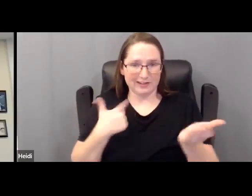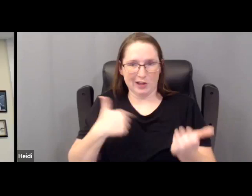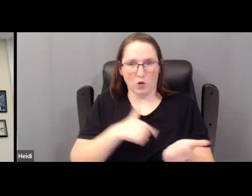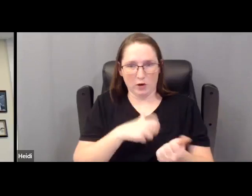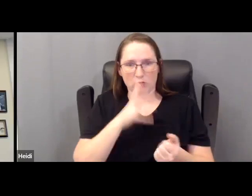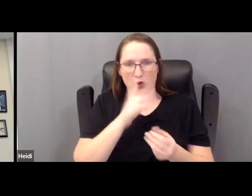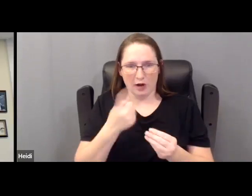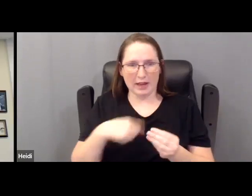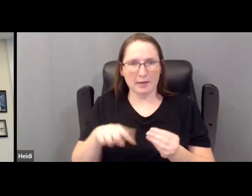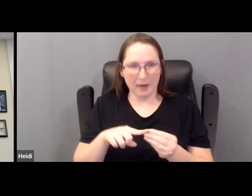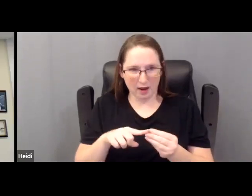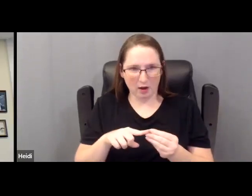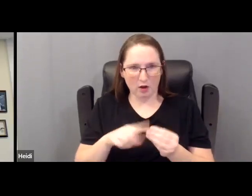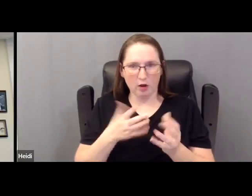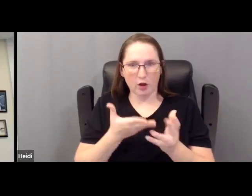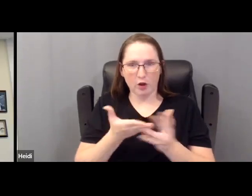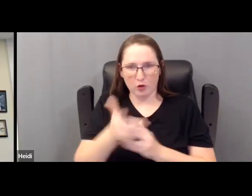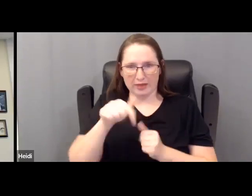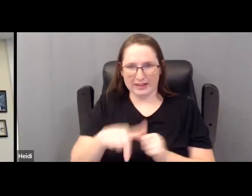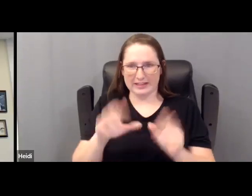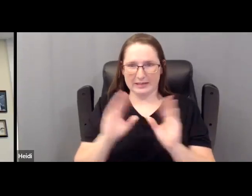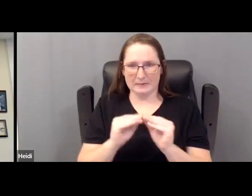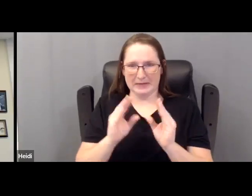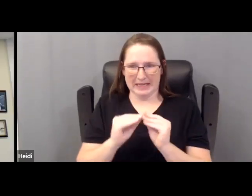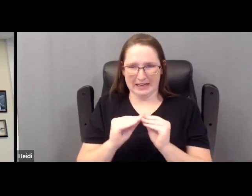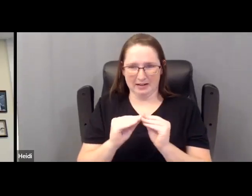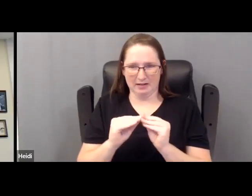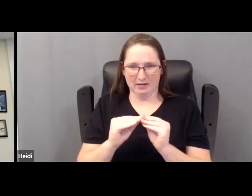about through this meeting?